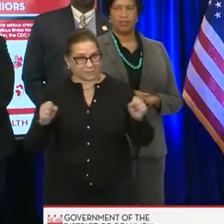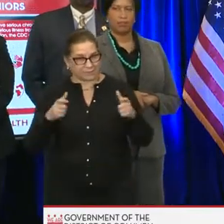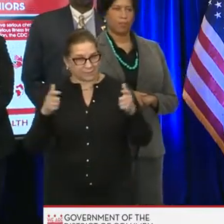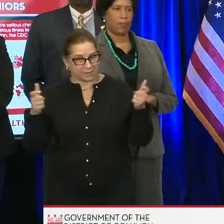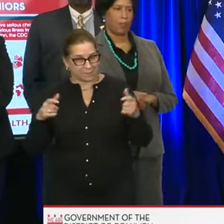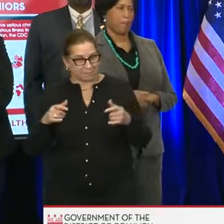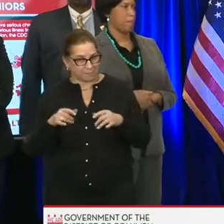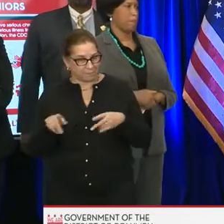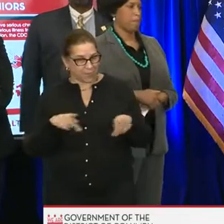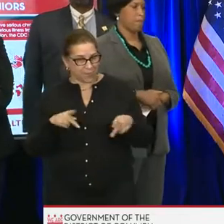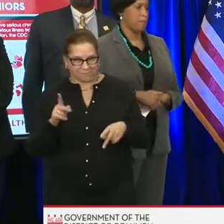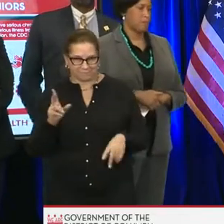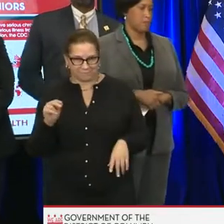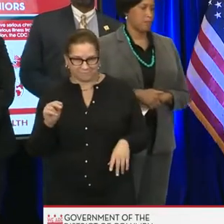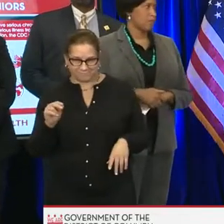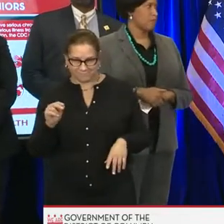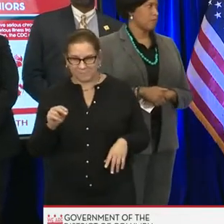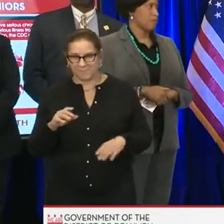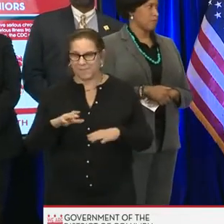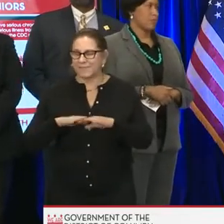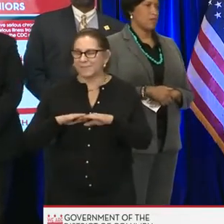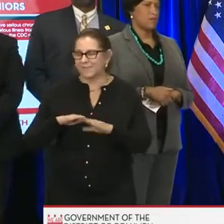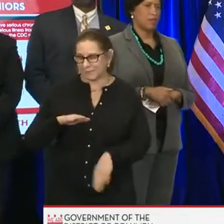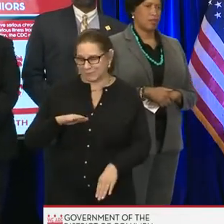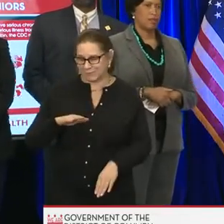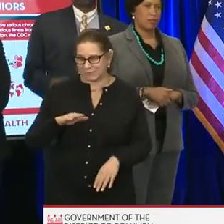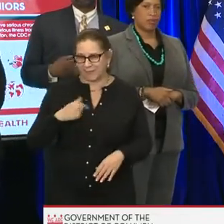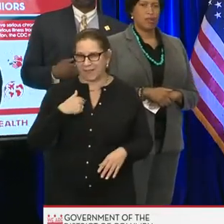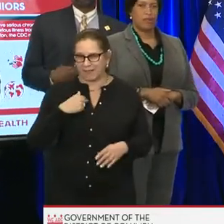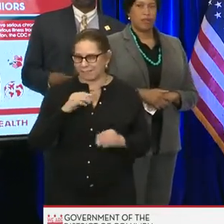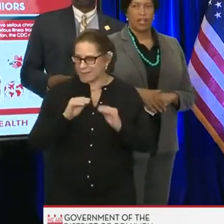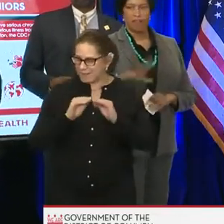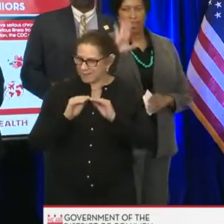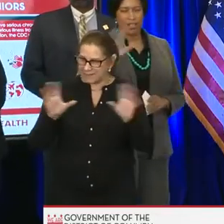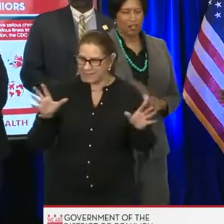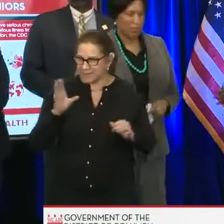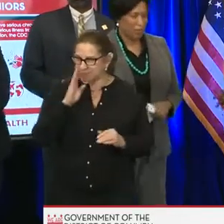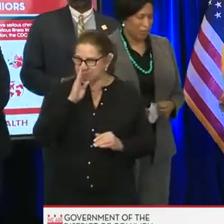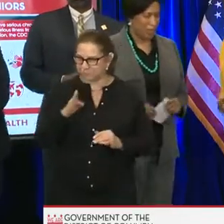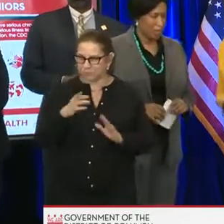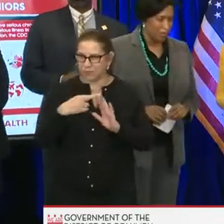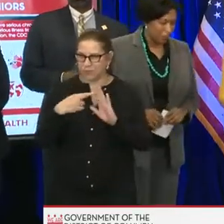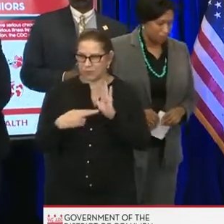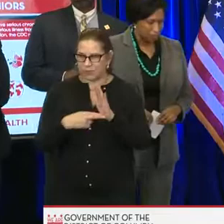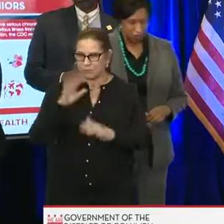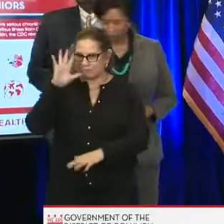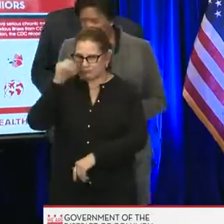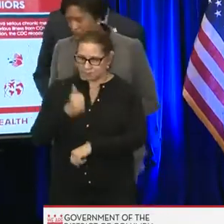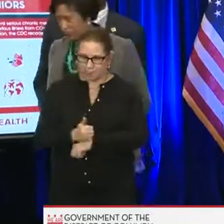clear. And that is explicitly outlined in our rulemaking. All right, thank you.